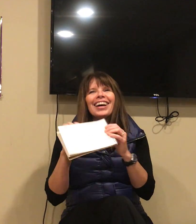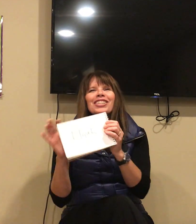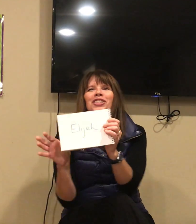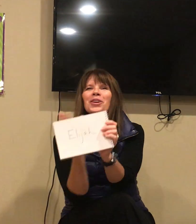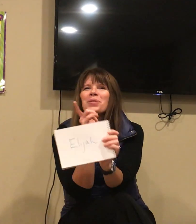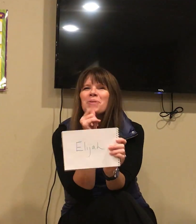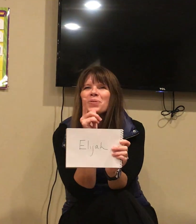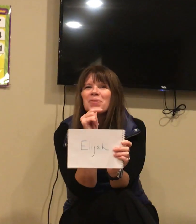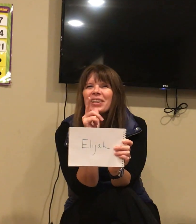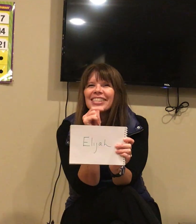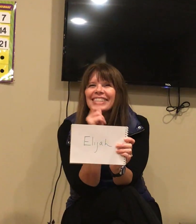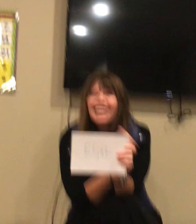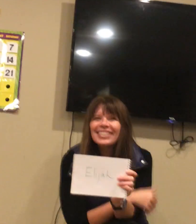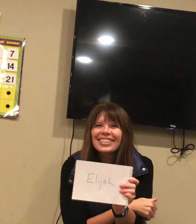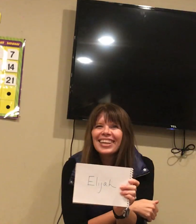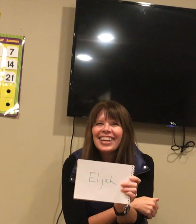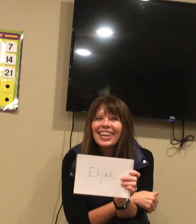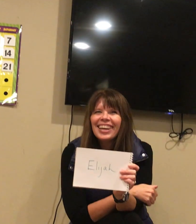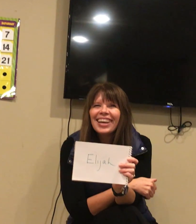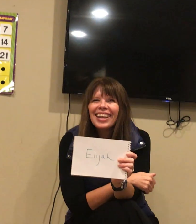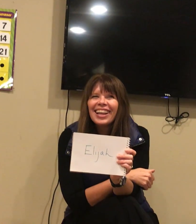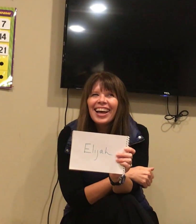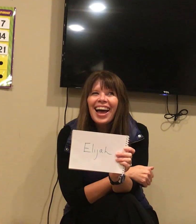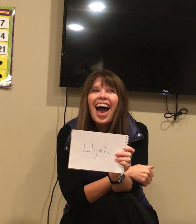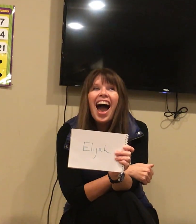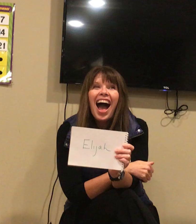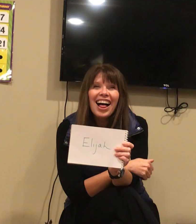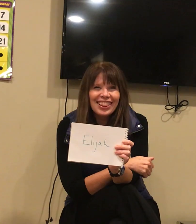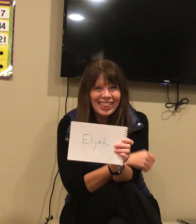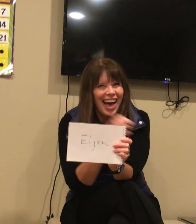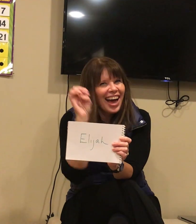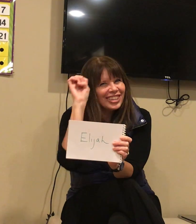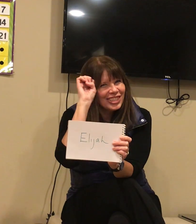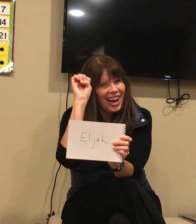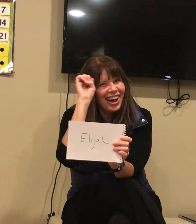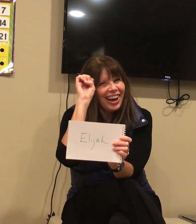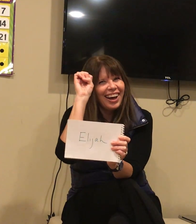And who is this? Elijah. Elijah.